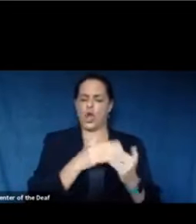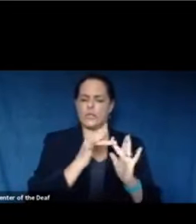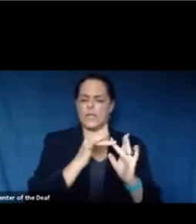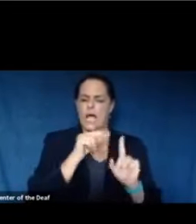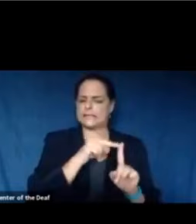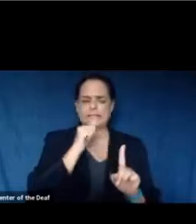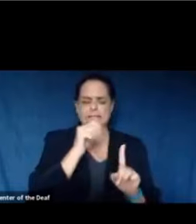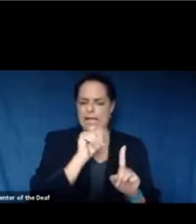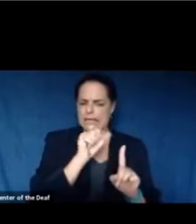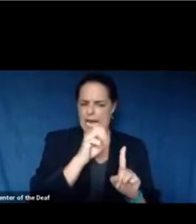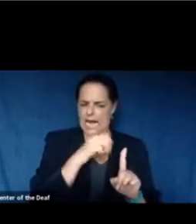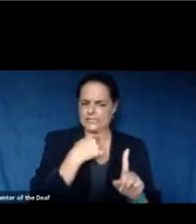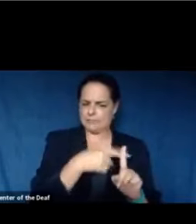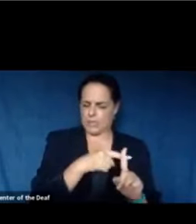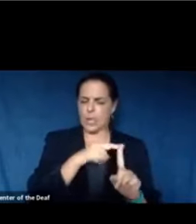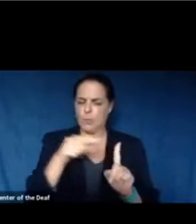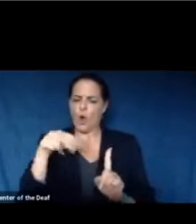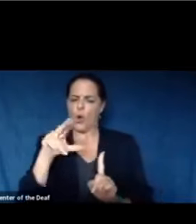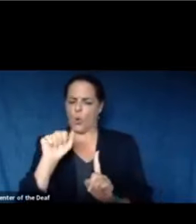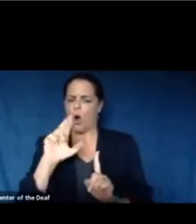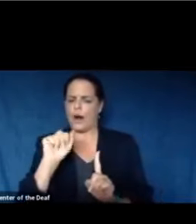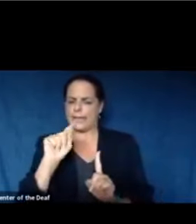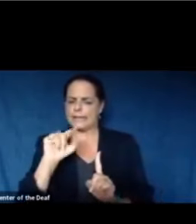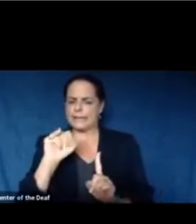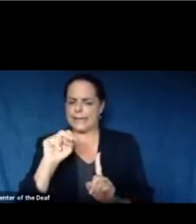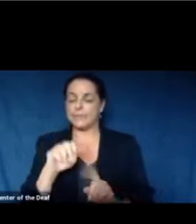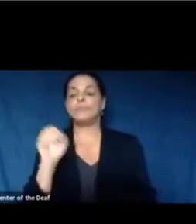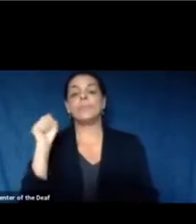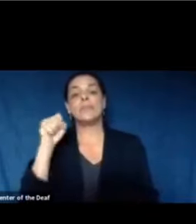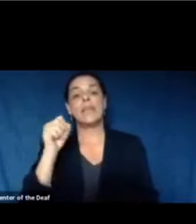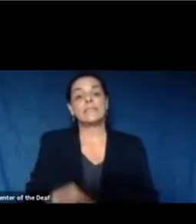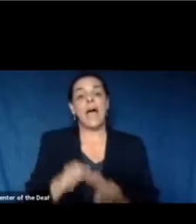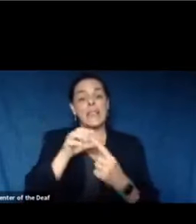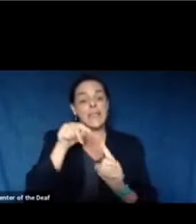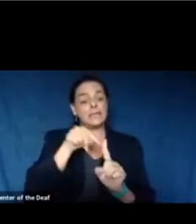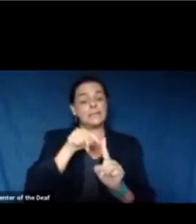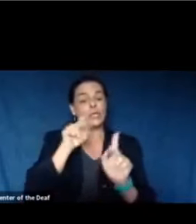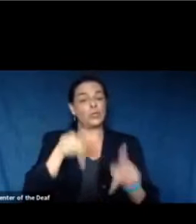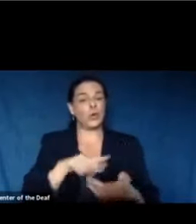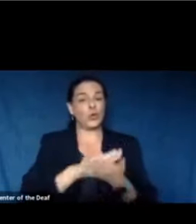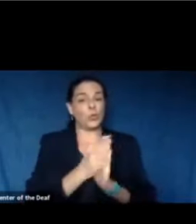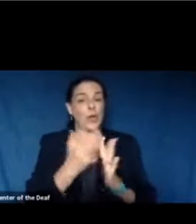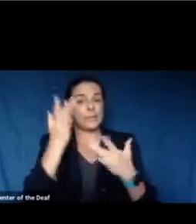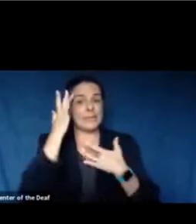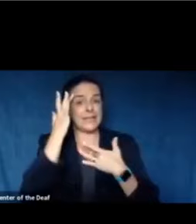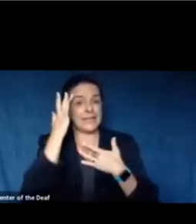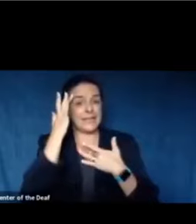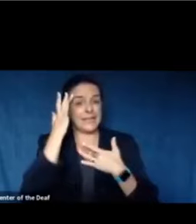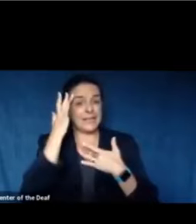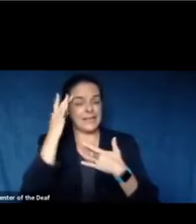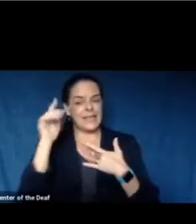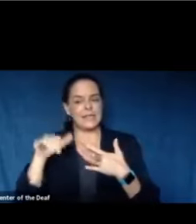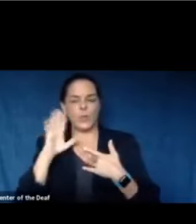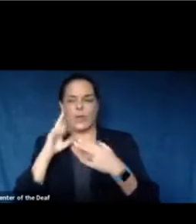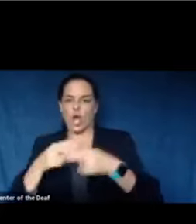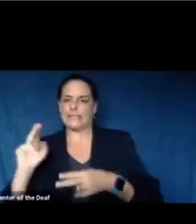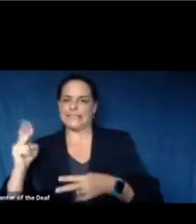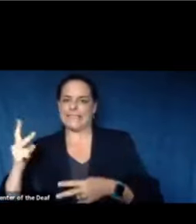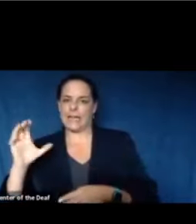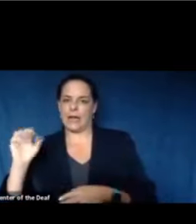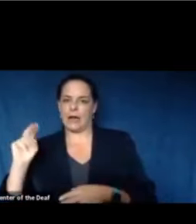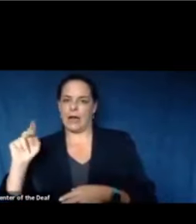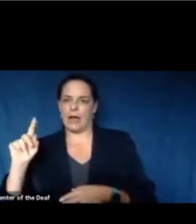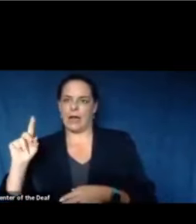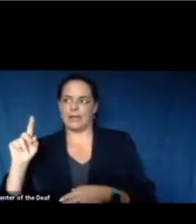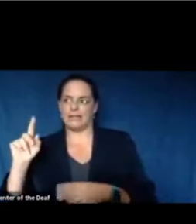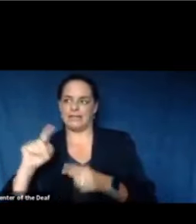quarantining. Yes, we don't, unless that person becomes ill, those would be called secondary contacts. We don't go to that